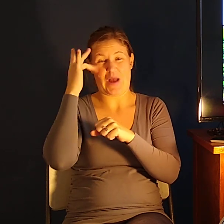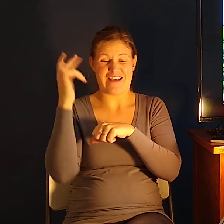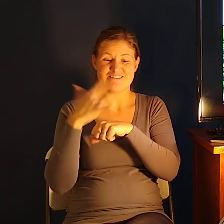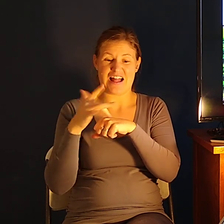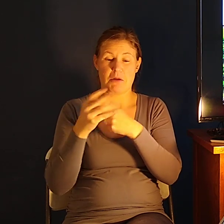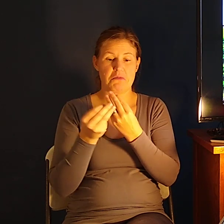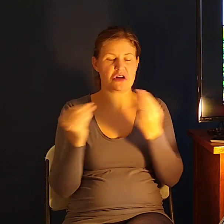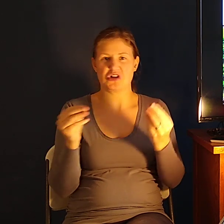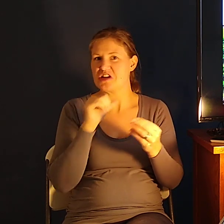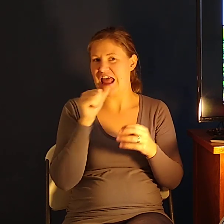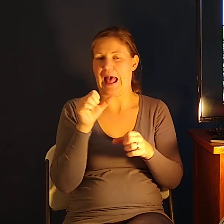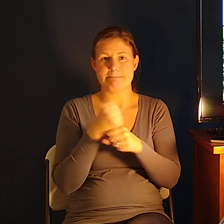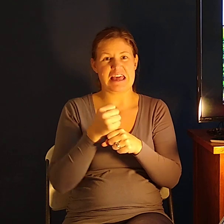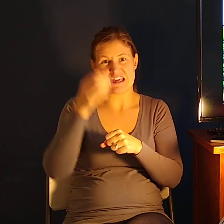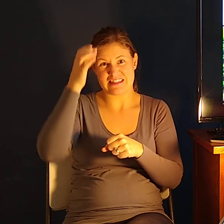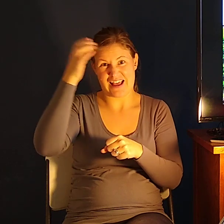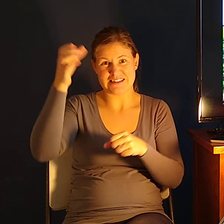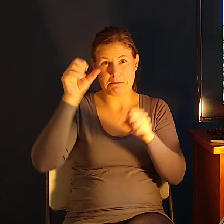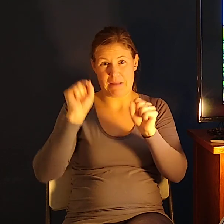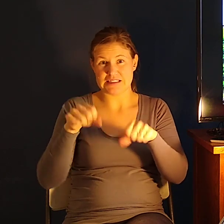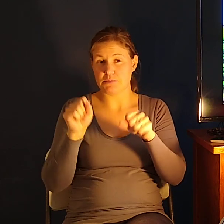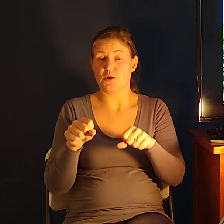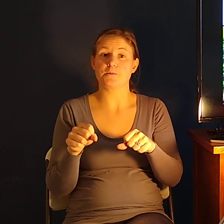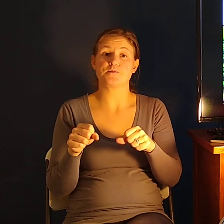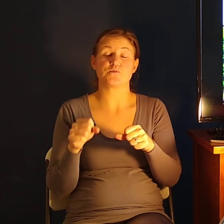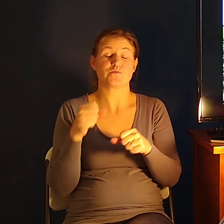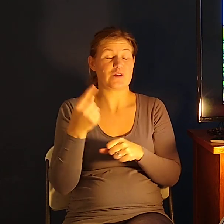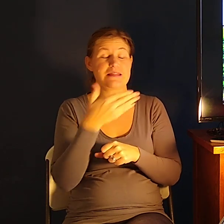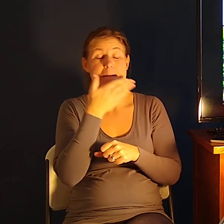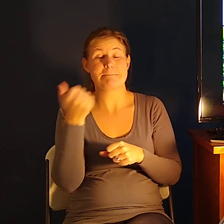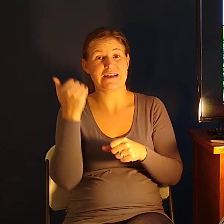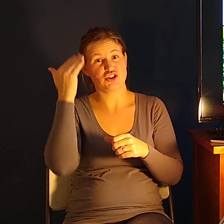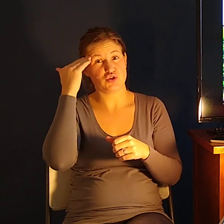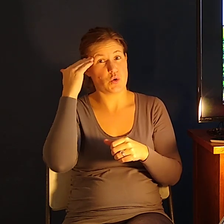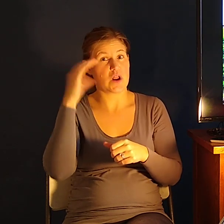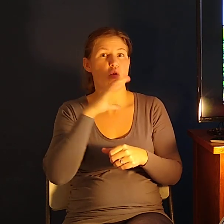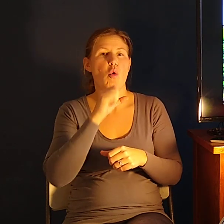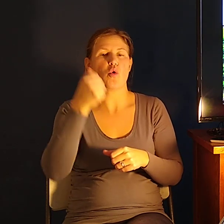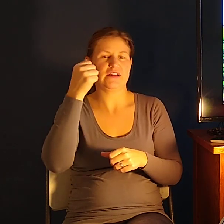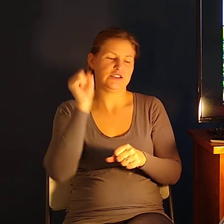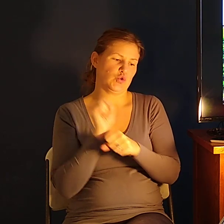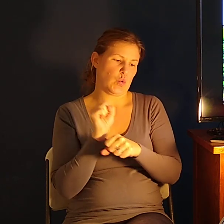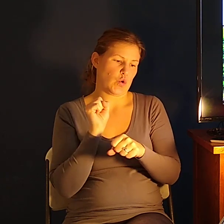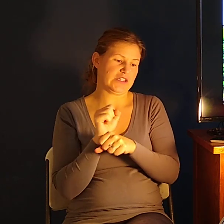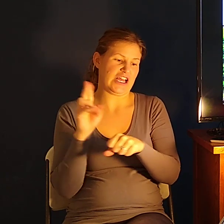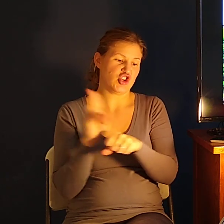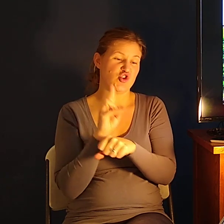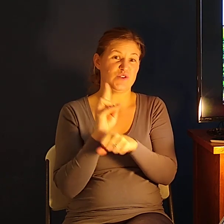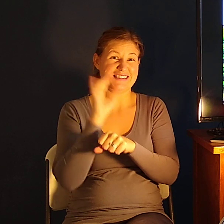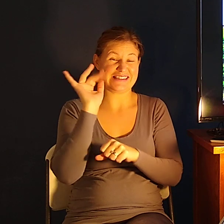make the concept viable. One of the best known, boldest, and elegant works that uses this principle by